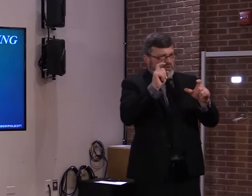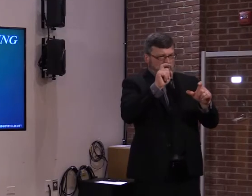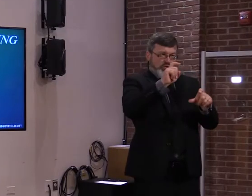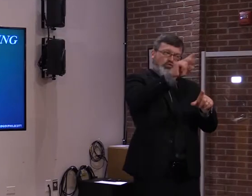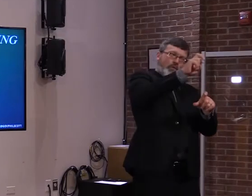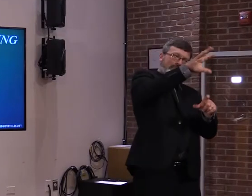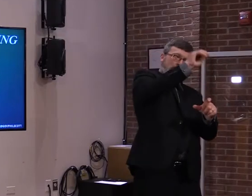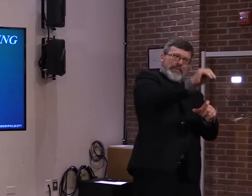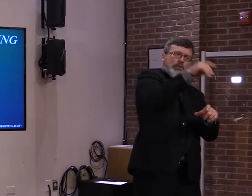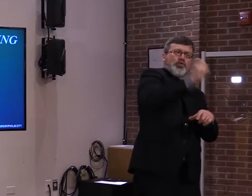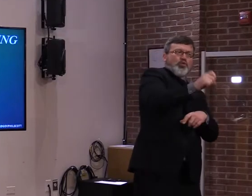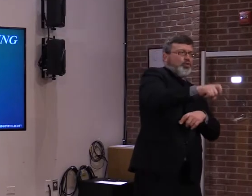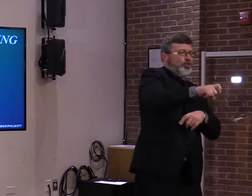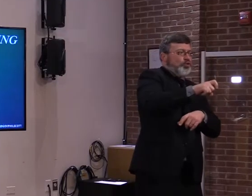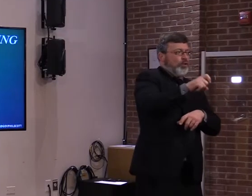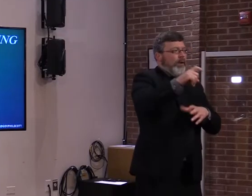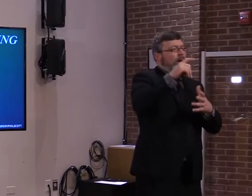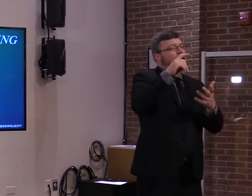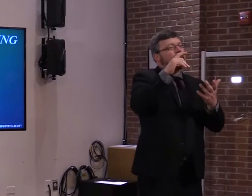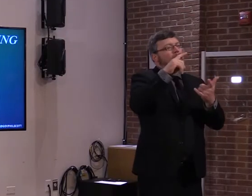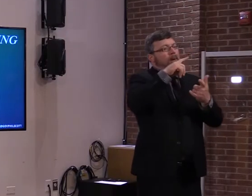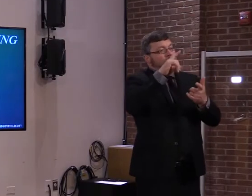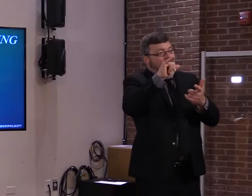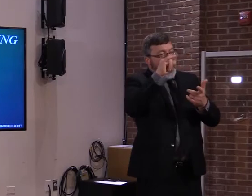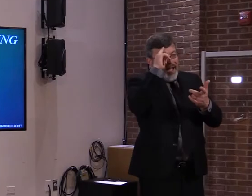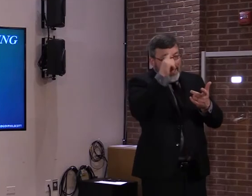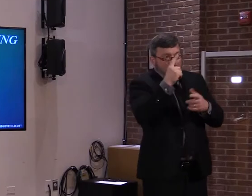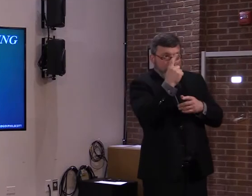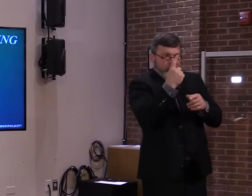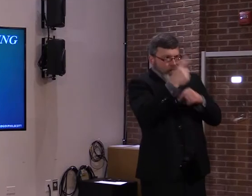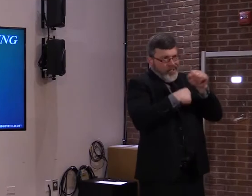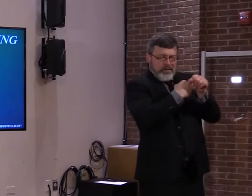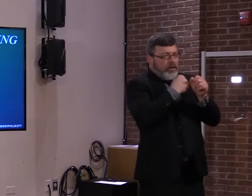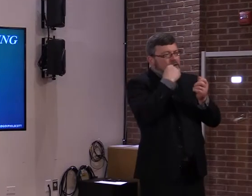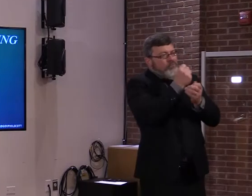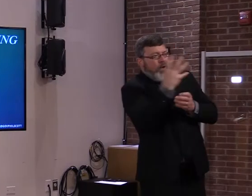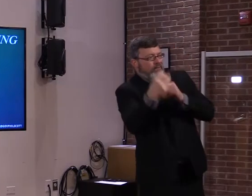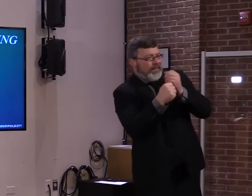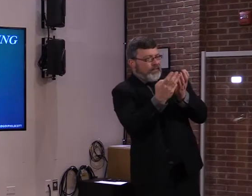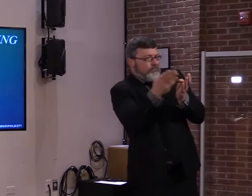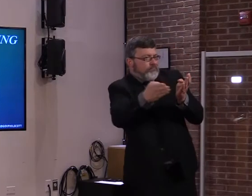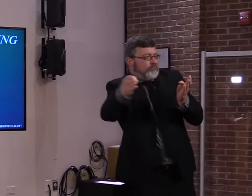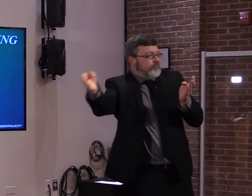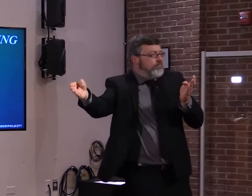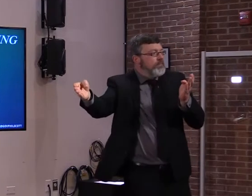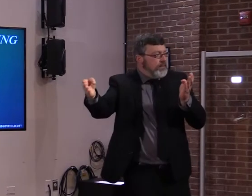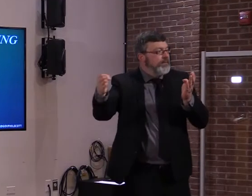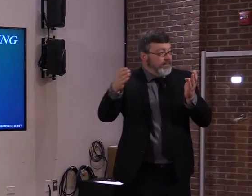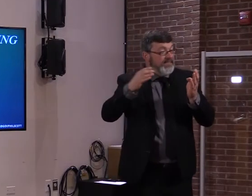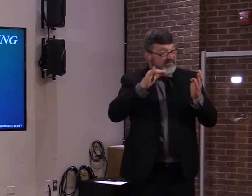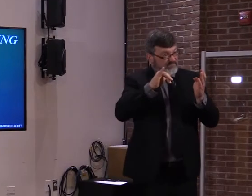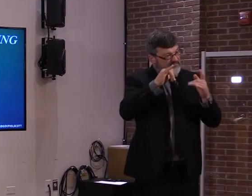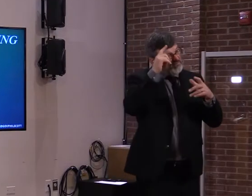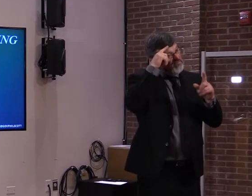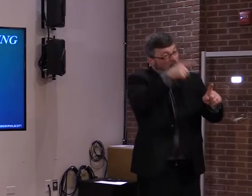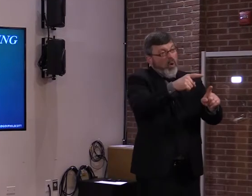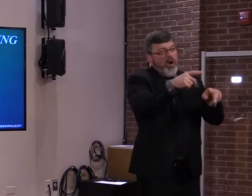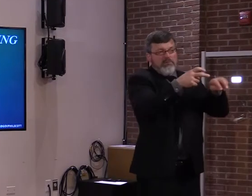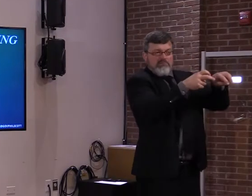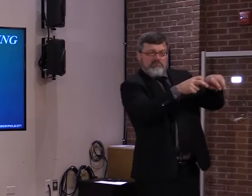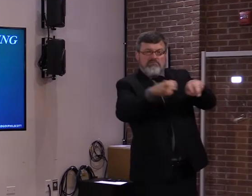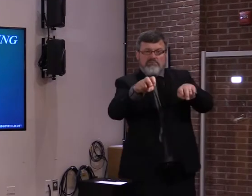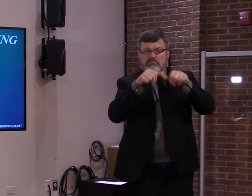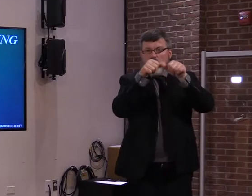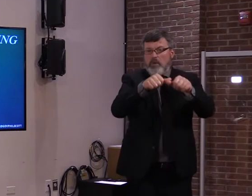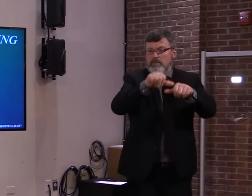multiple years into permanent housing. So there are, you know, we did this in steps. We're working with our